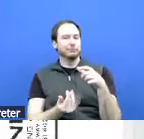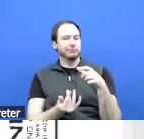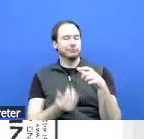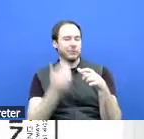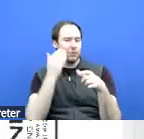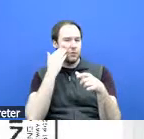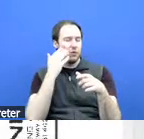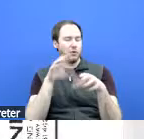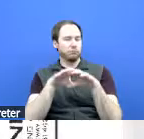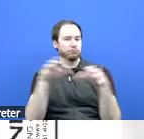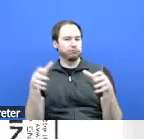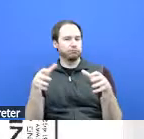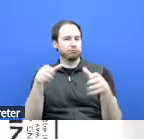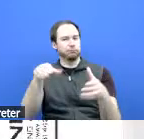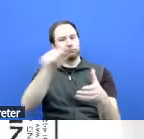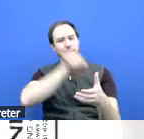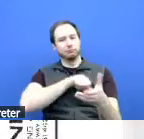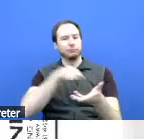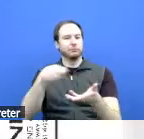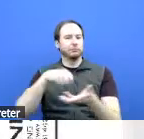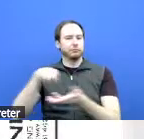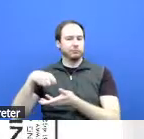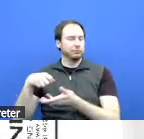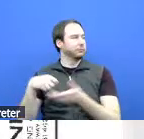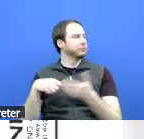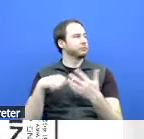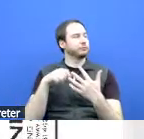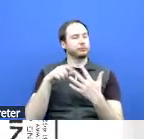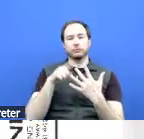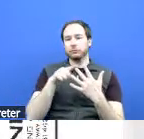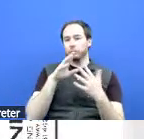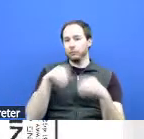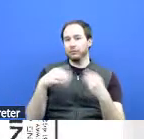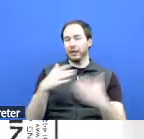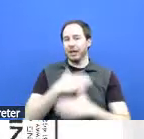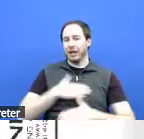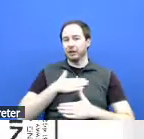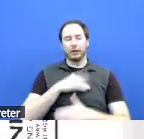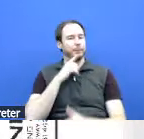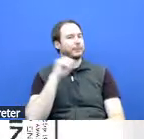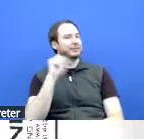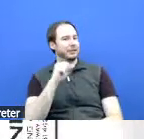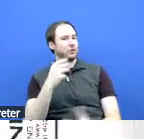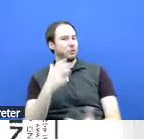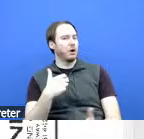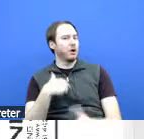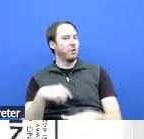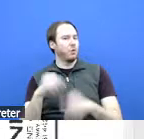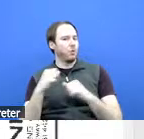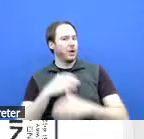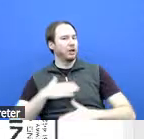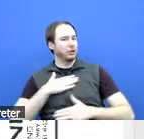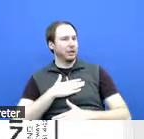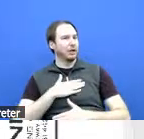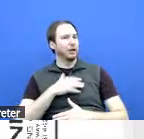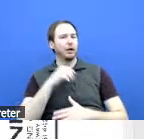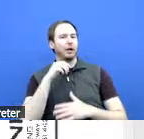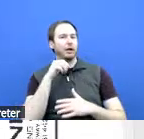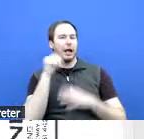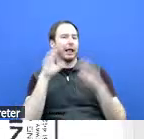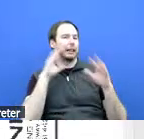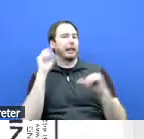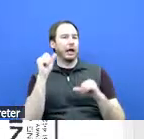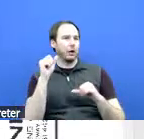everything. And were you planning to have entertainment out there? Yes. Not loud